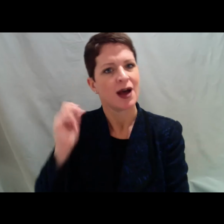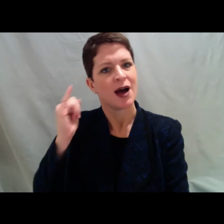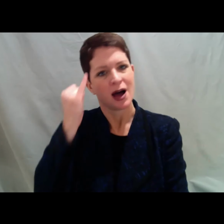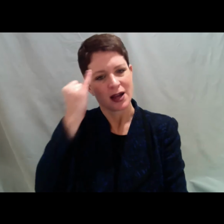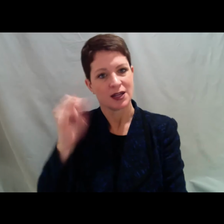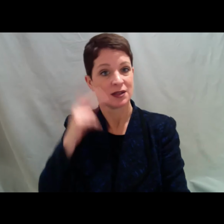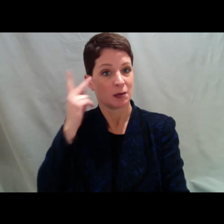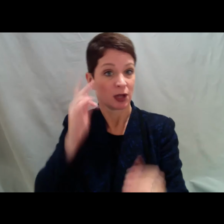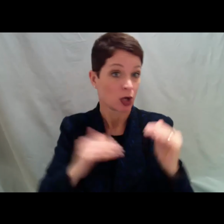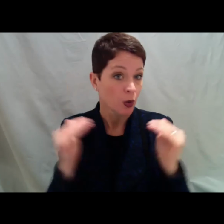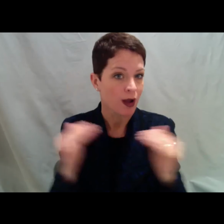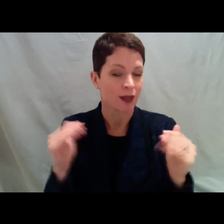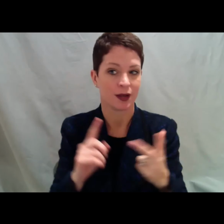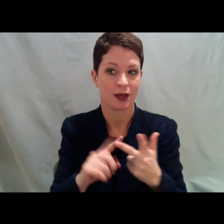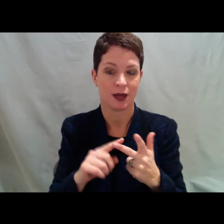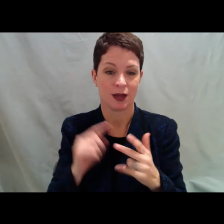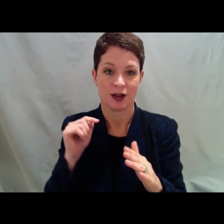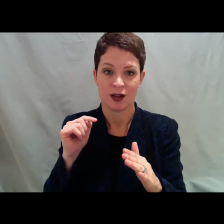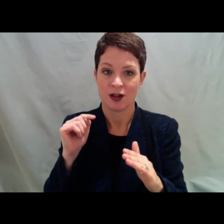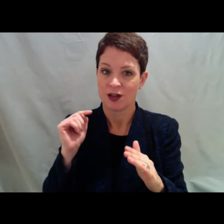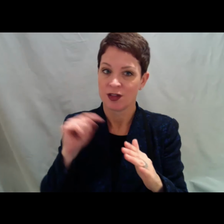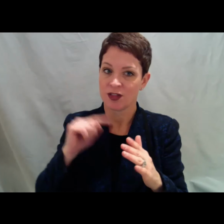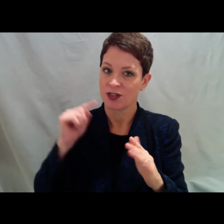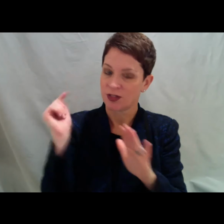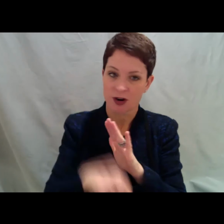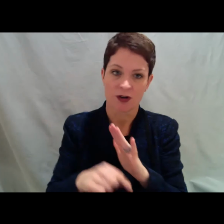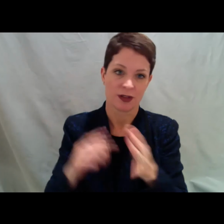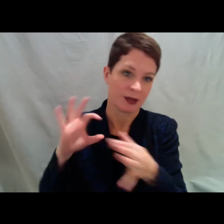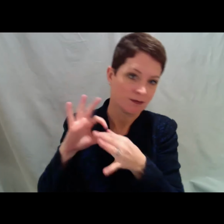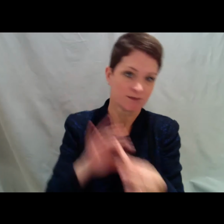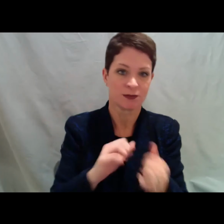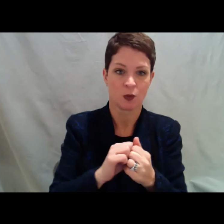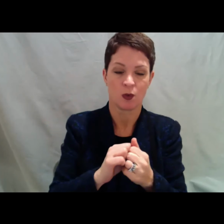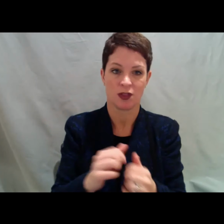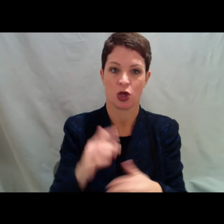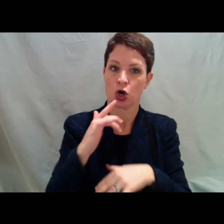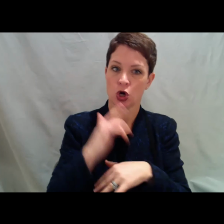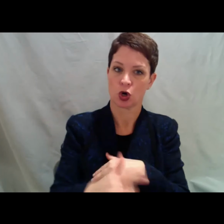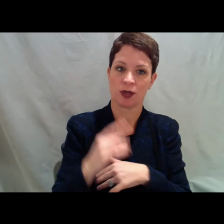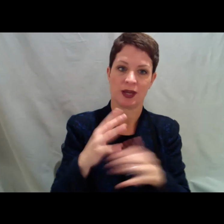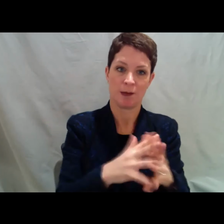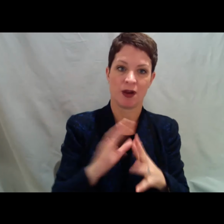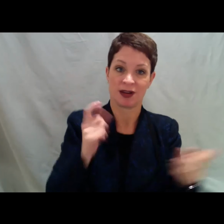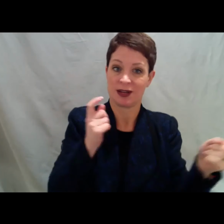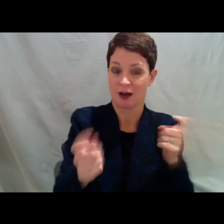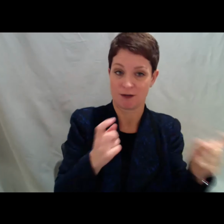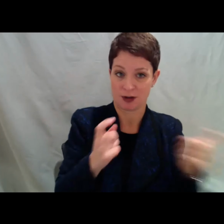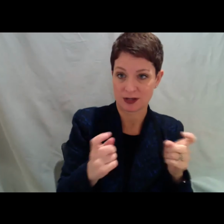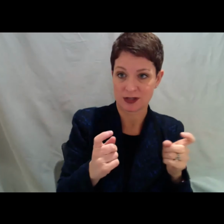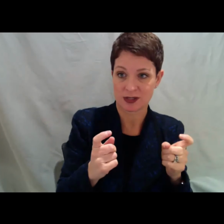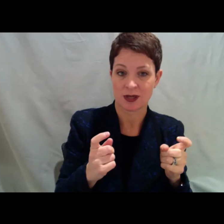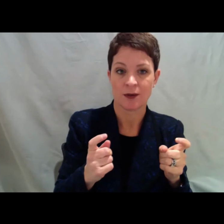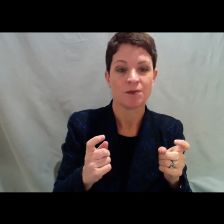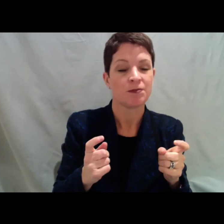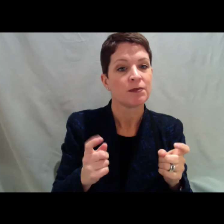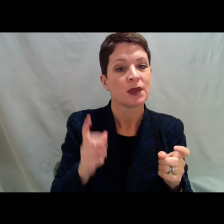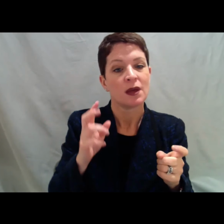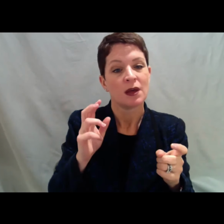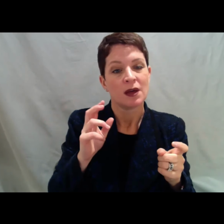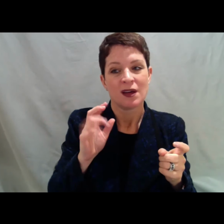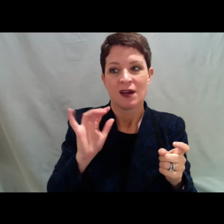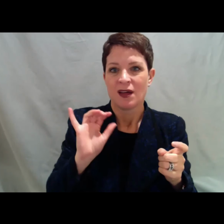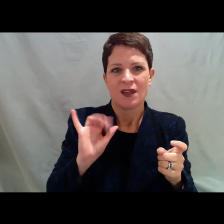equality, thoroughly knit into early American governance, rested uncomfortably next to